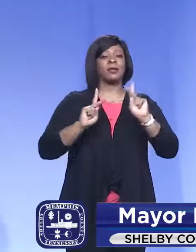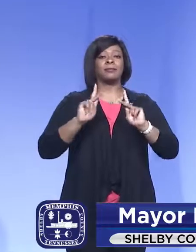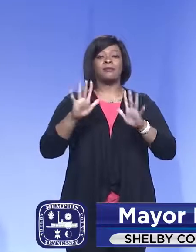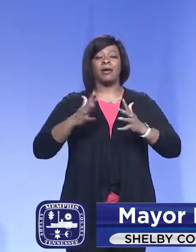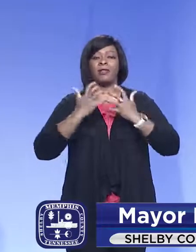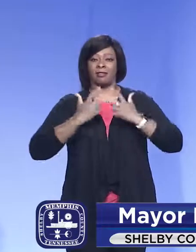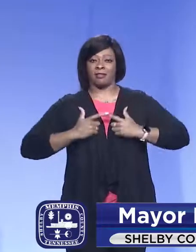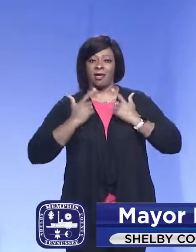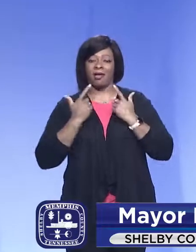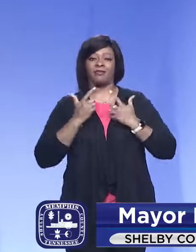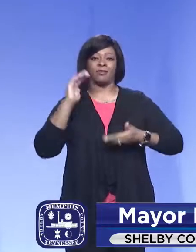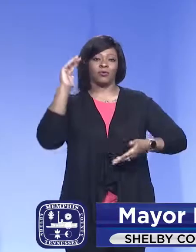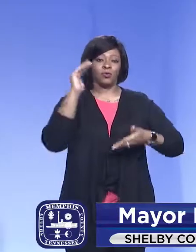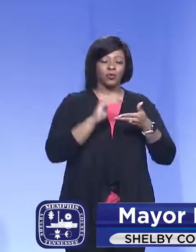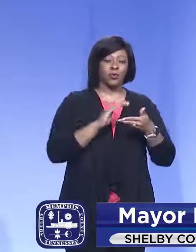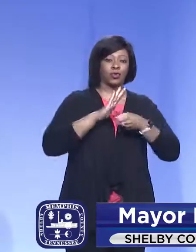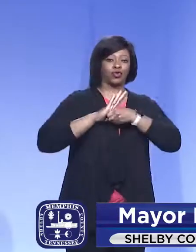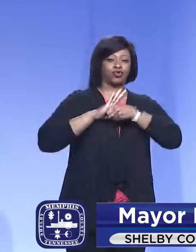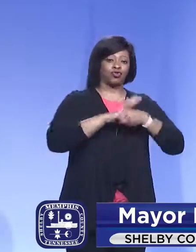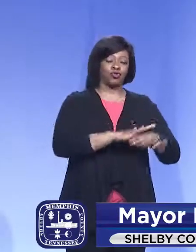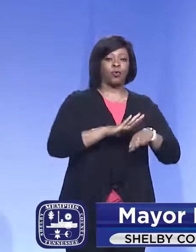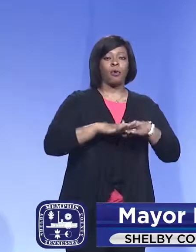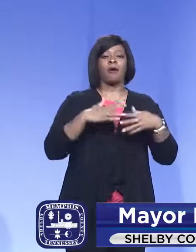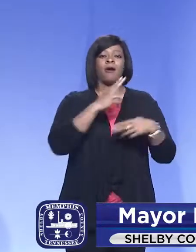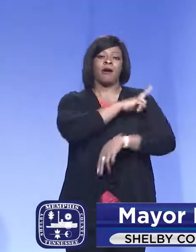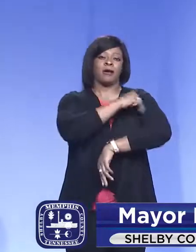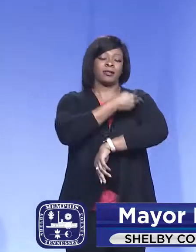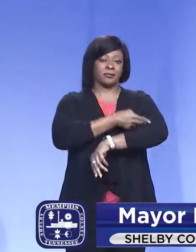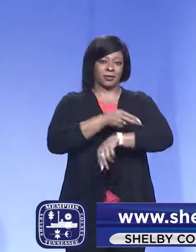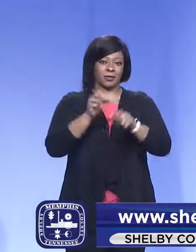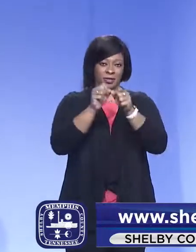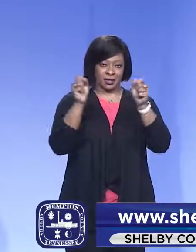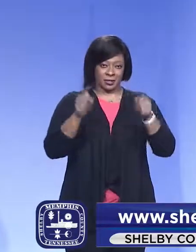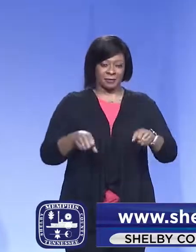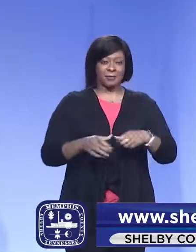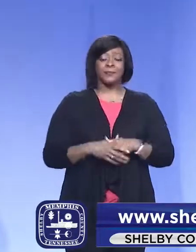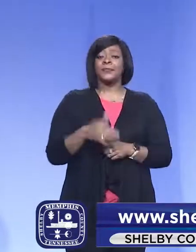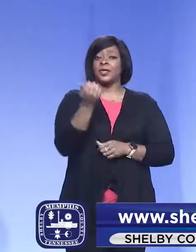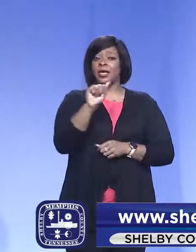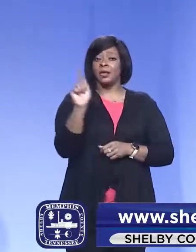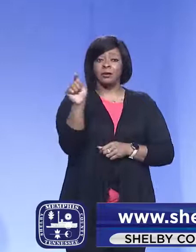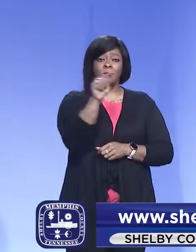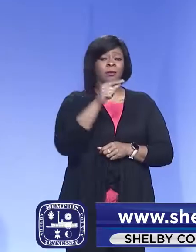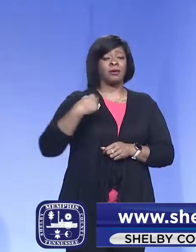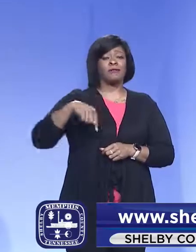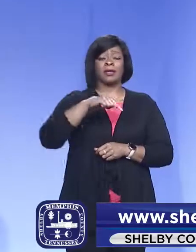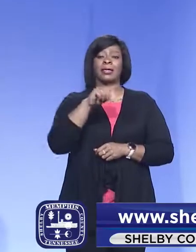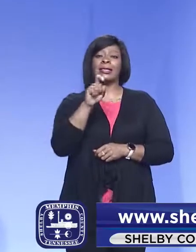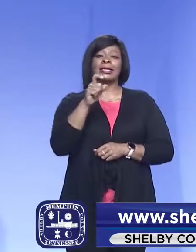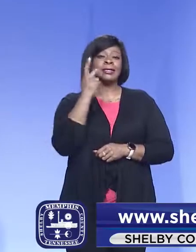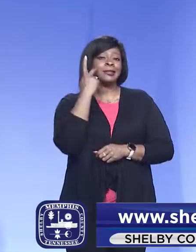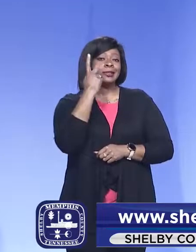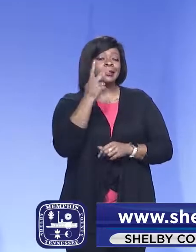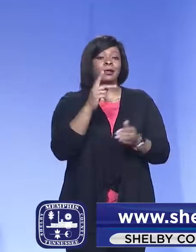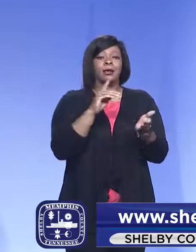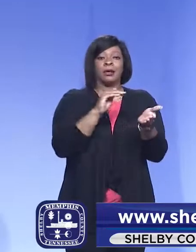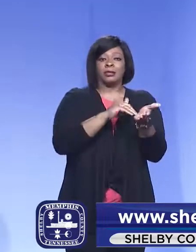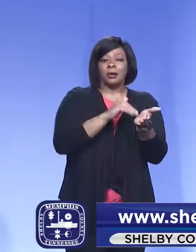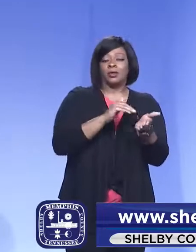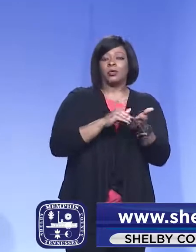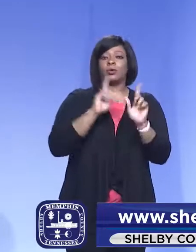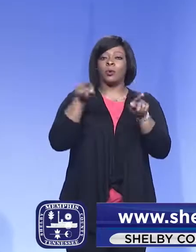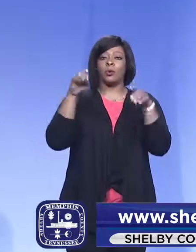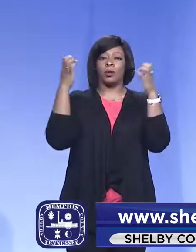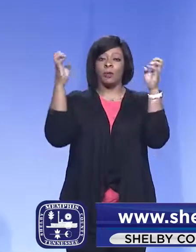to reduce the strain on our hospital systems. Any one of us could need to see a doctor, go to the